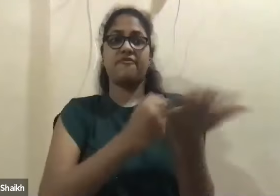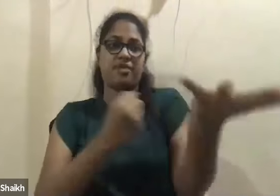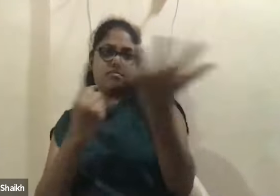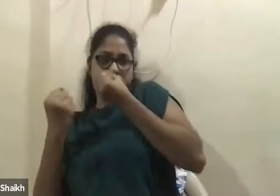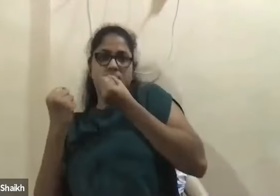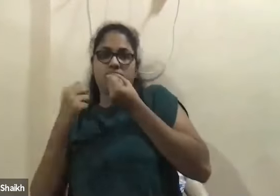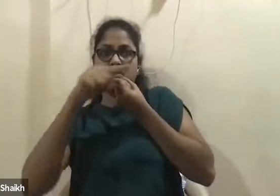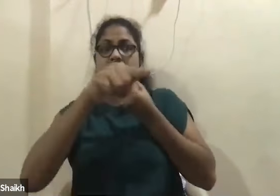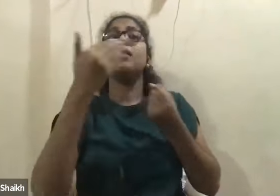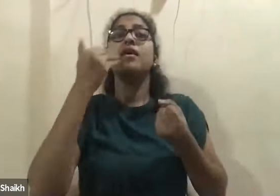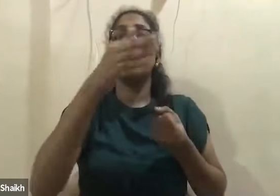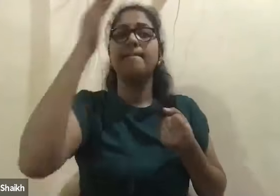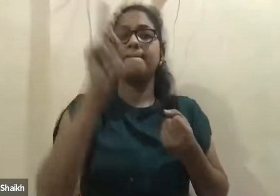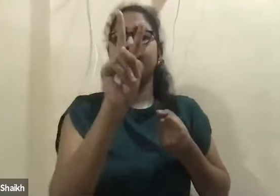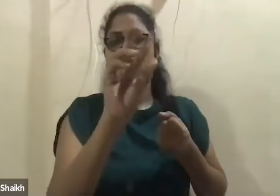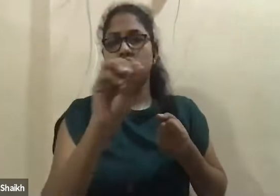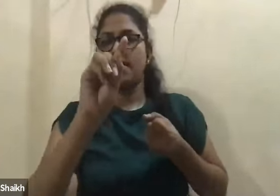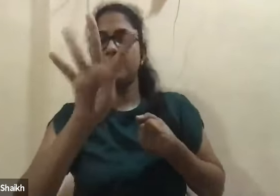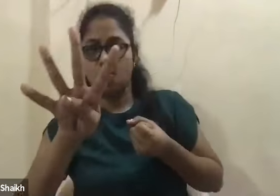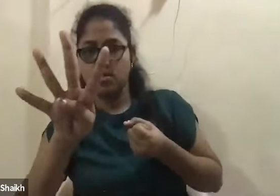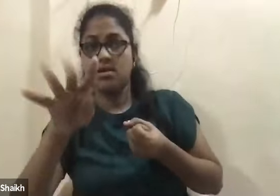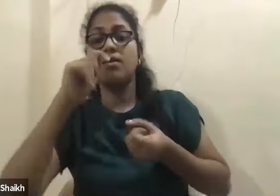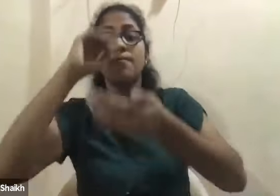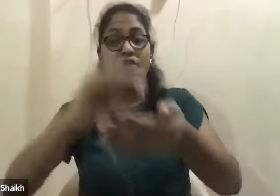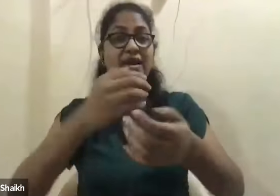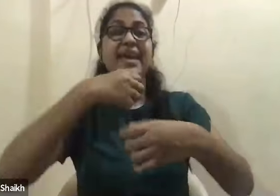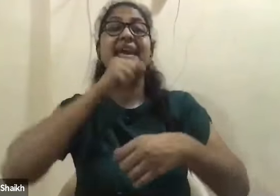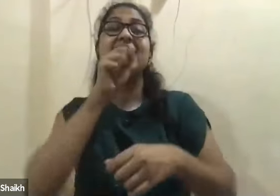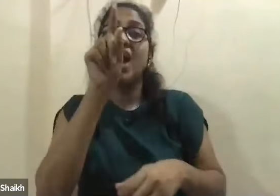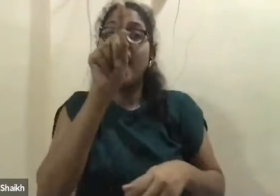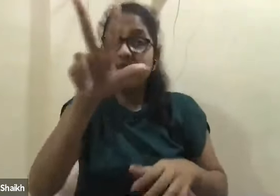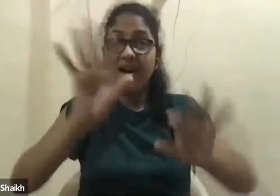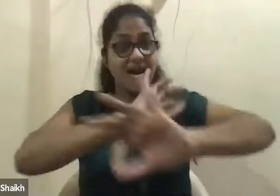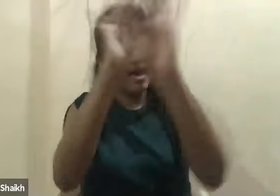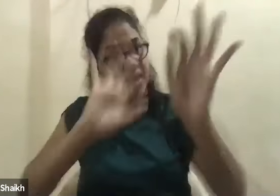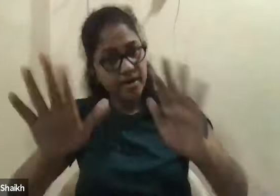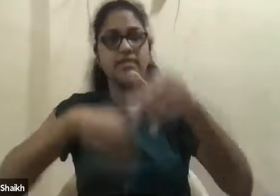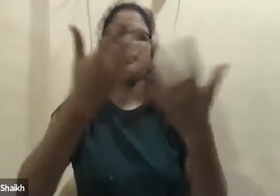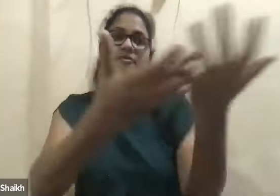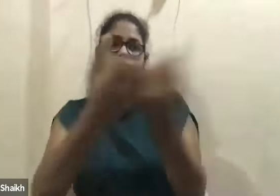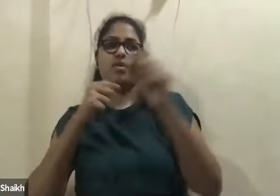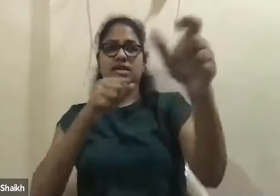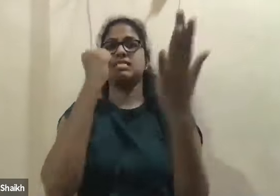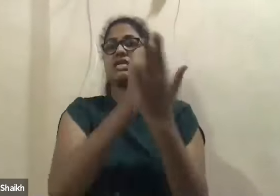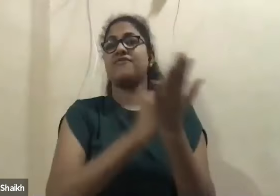in 2014 when my son was 18 years old. This is under the National Trust Act. What Sanchita was